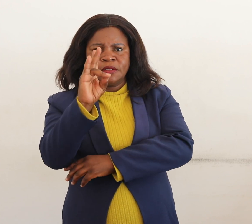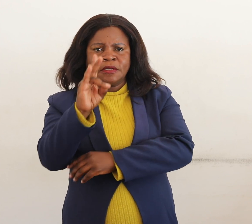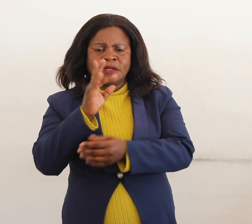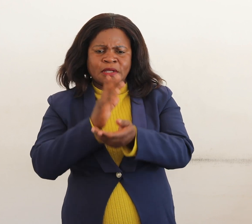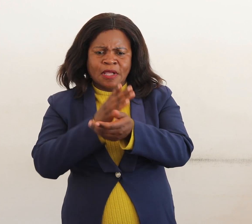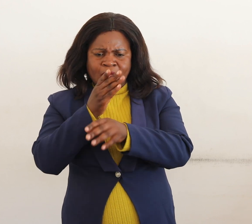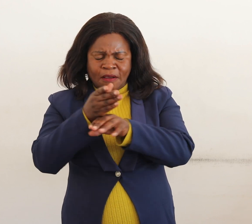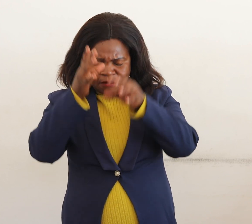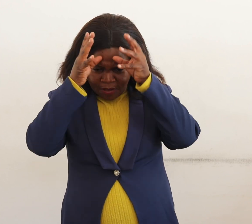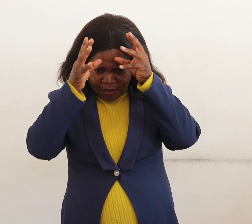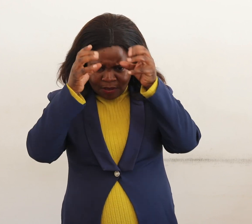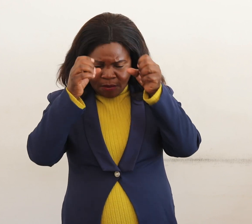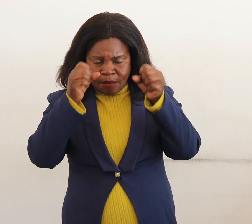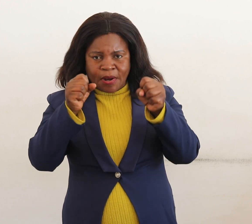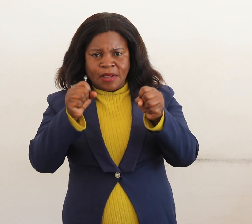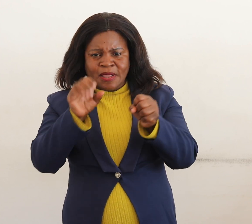is sworn into office.